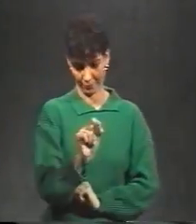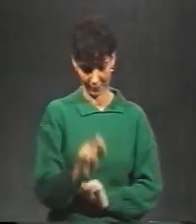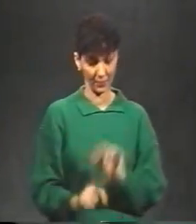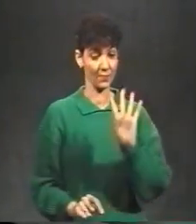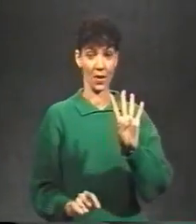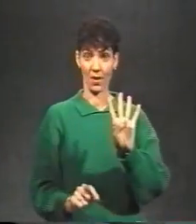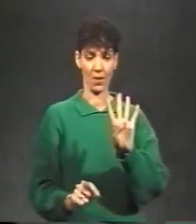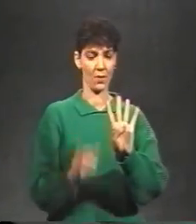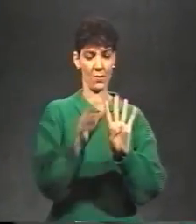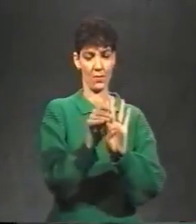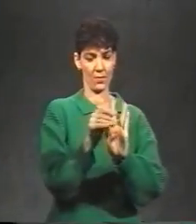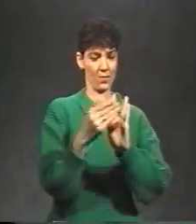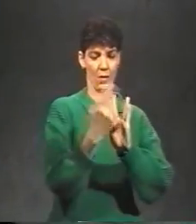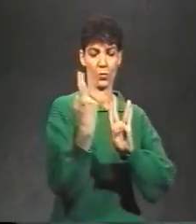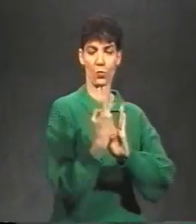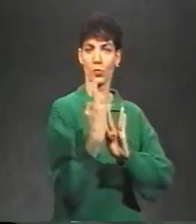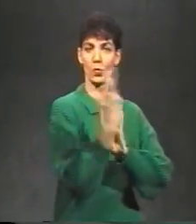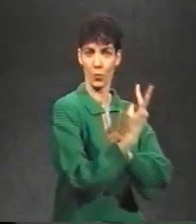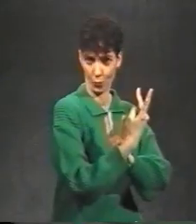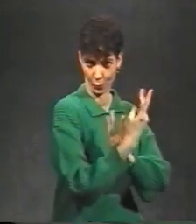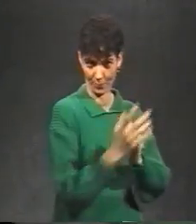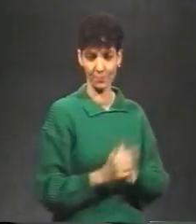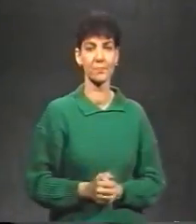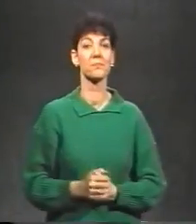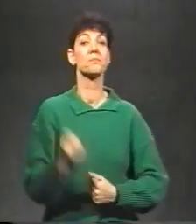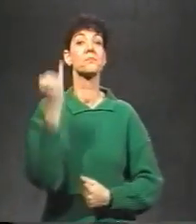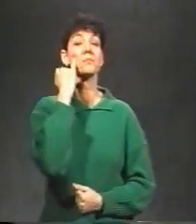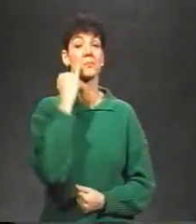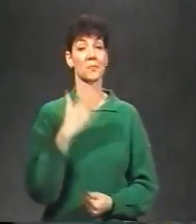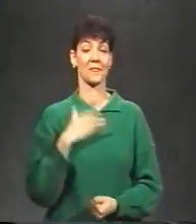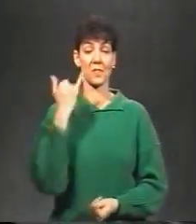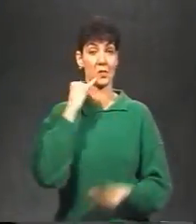In ASL, the phone number